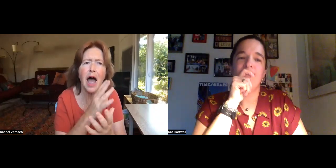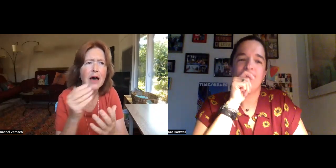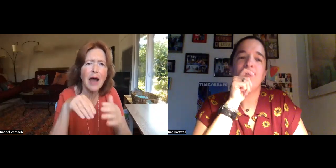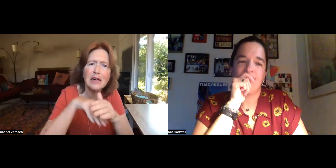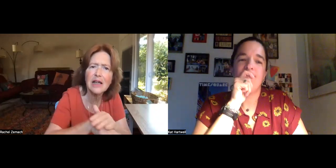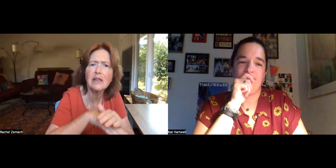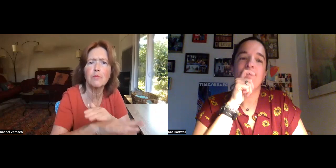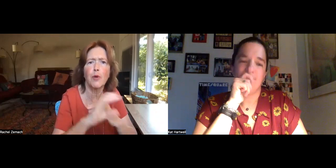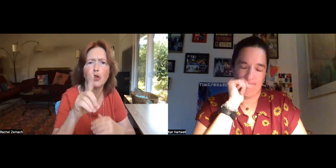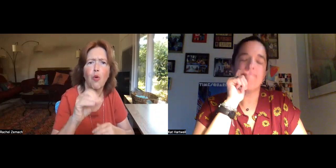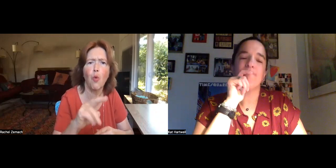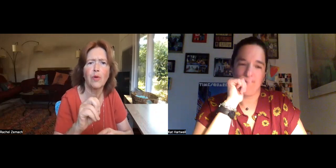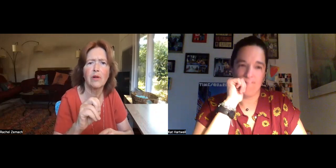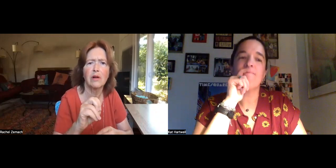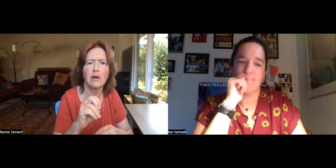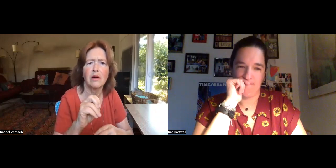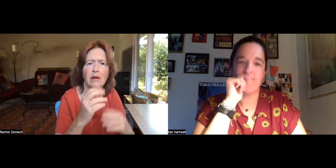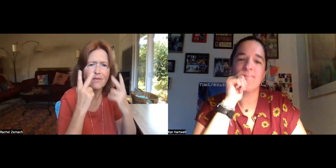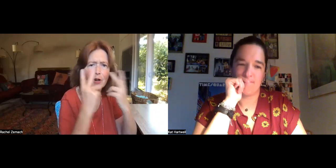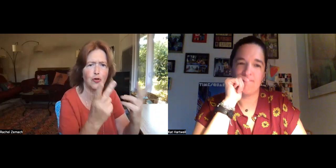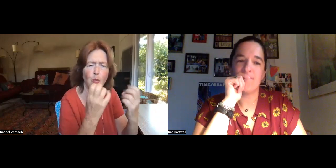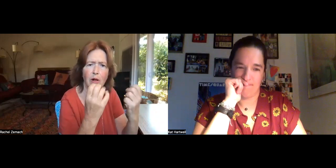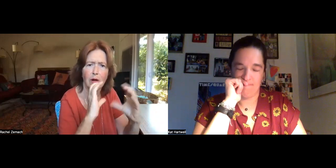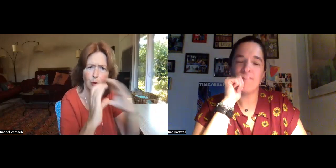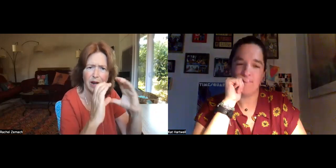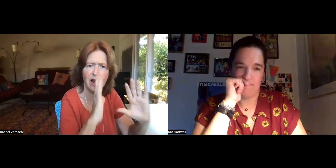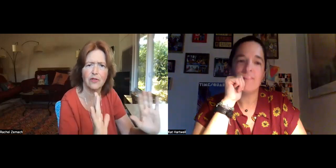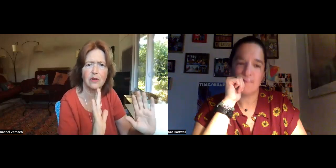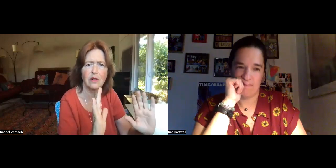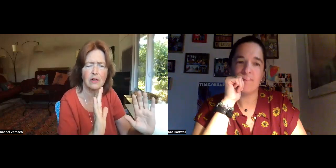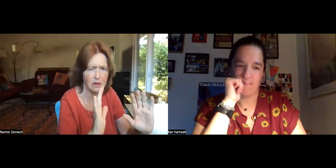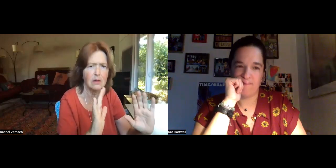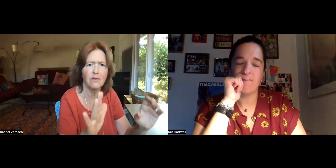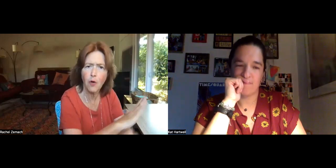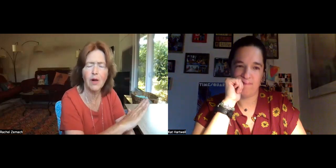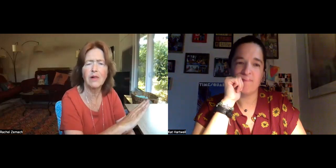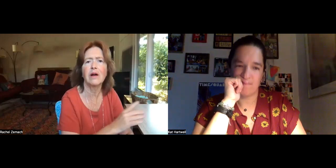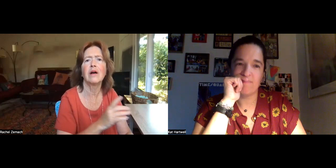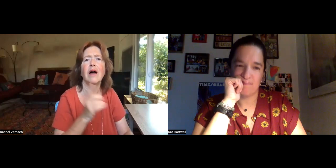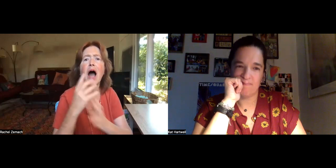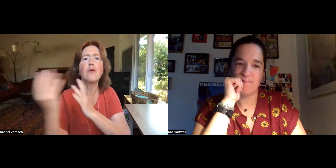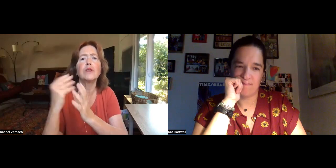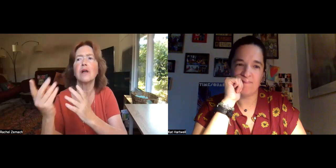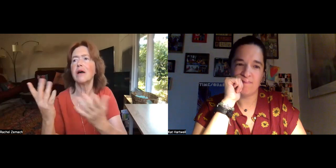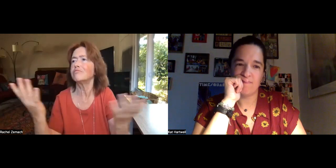And accessible through visual communication from outside.